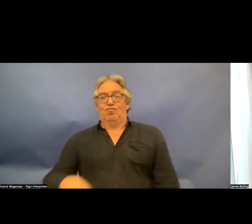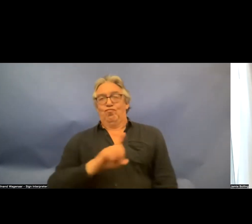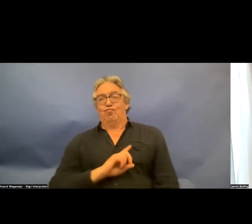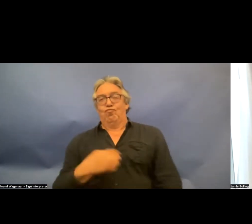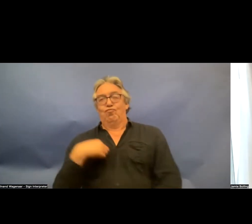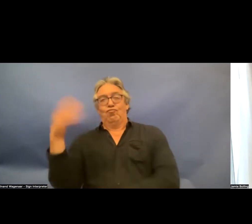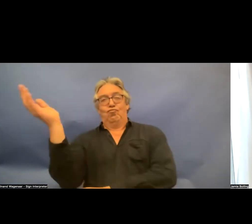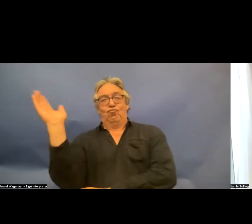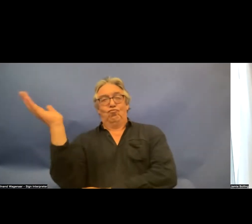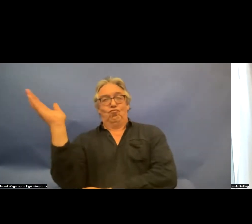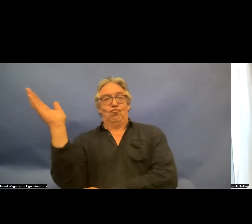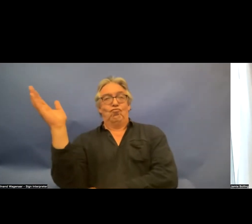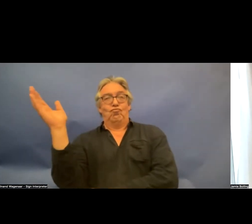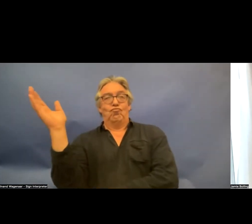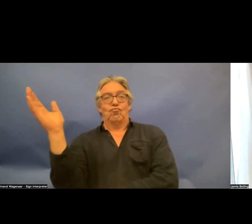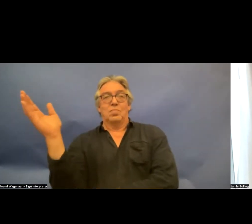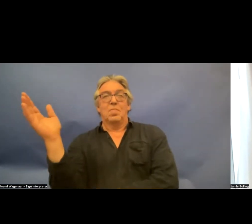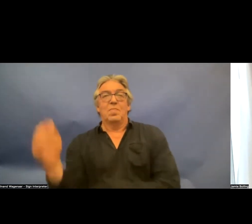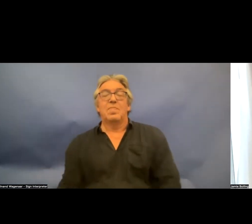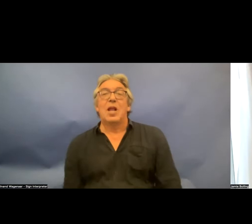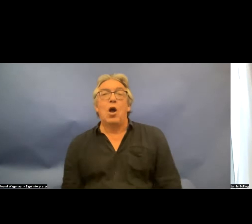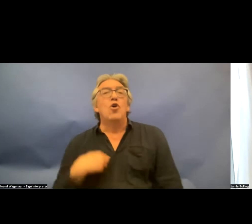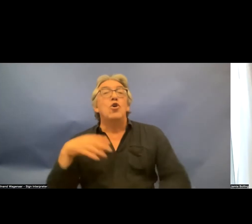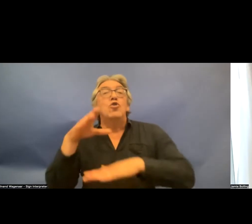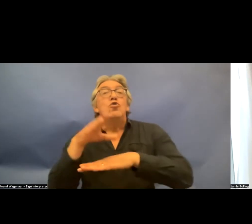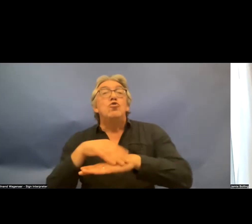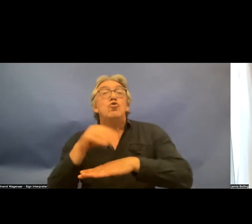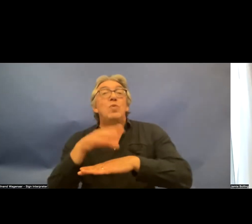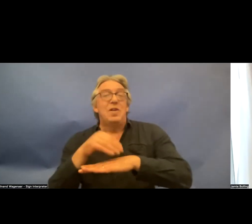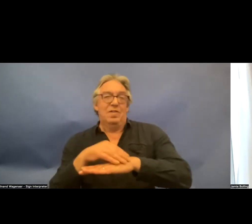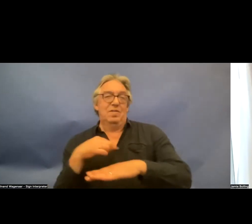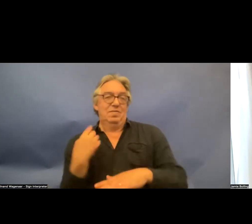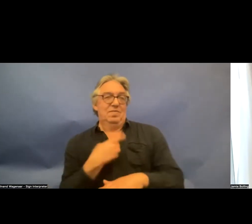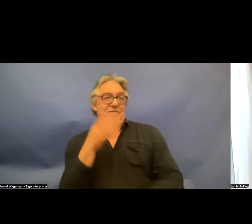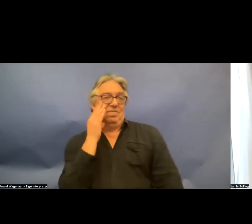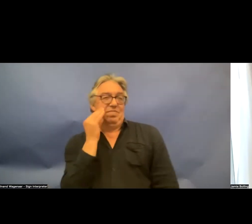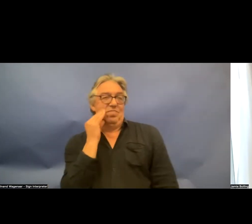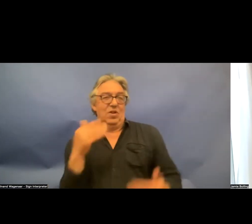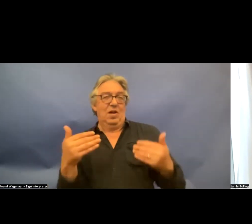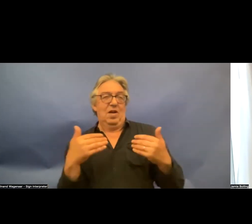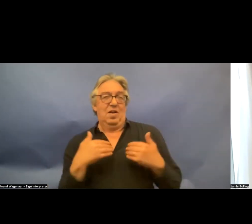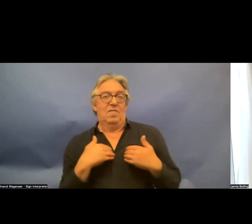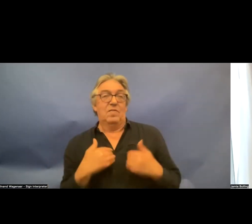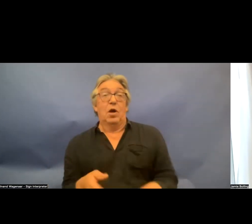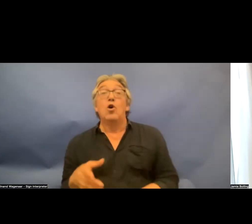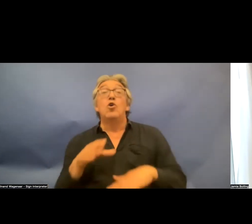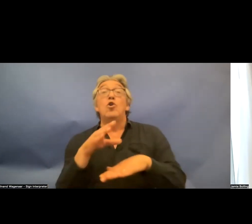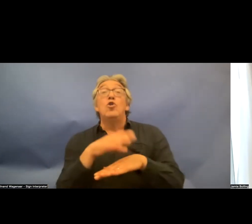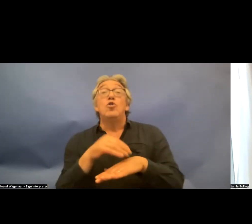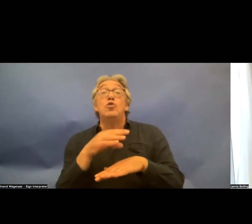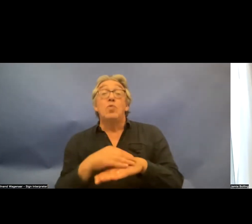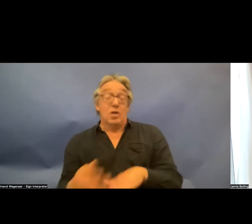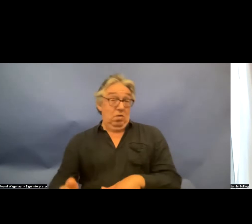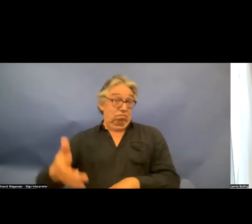was a political decision taken in spite of the fact that over 85% of people were against the decisions. This